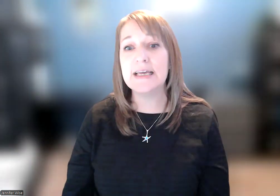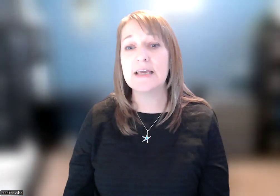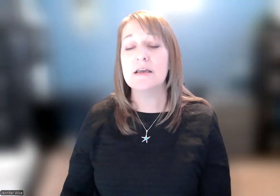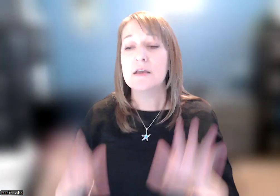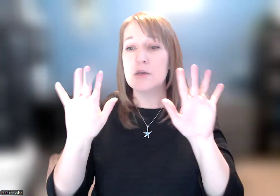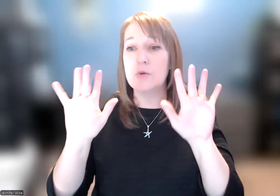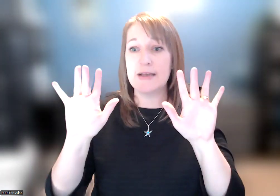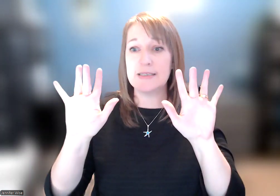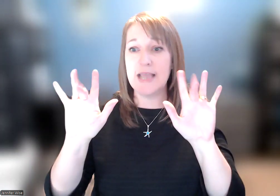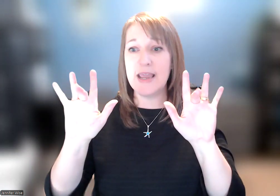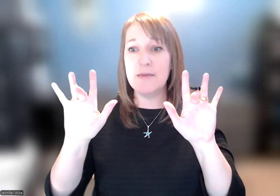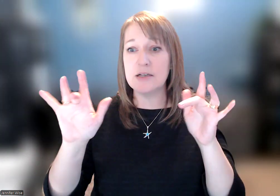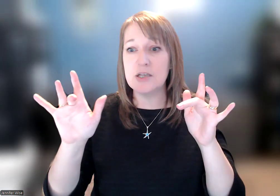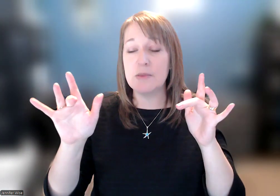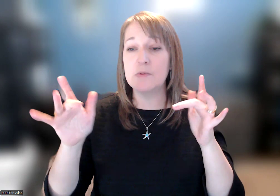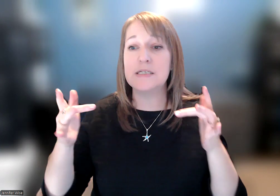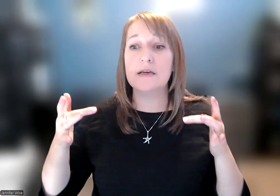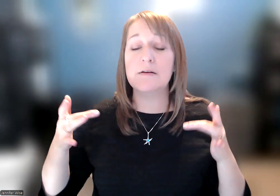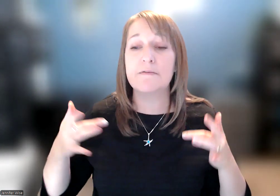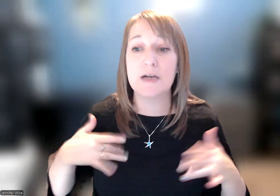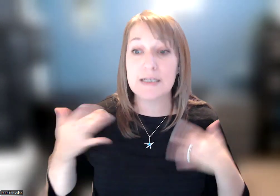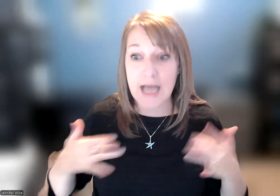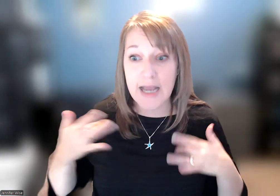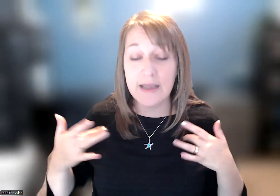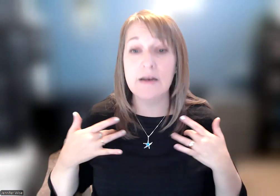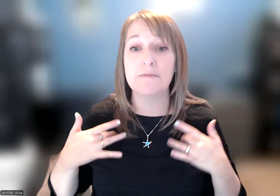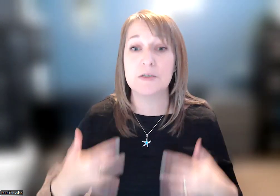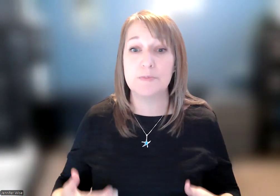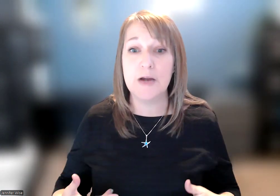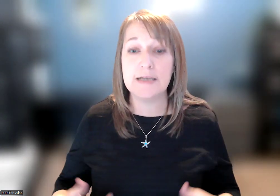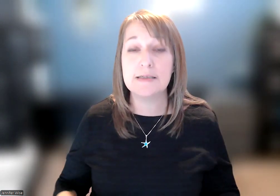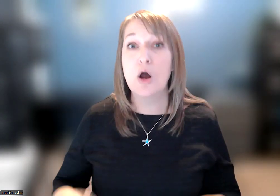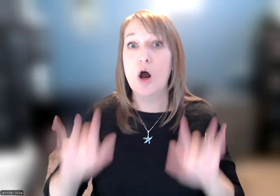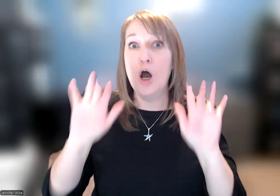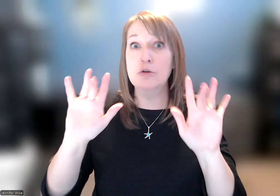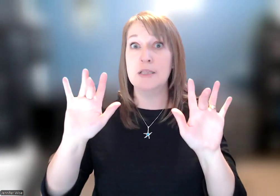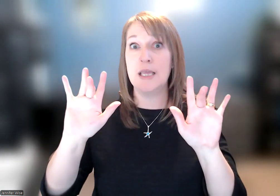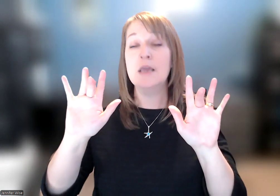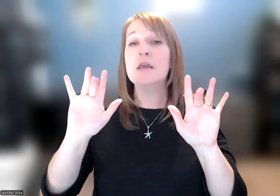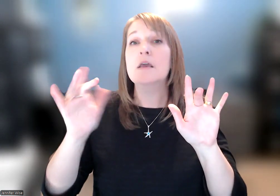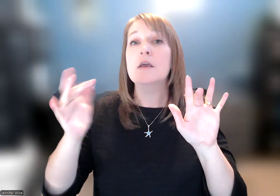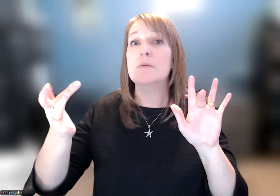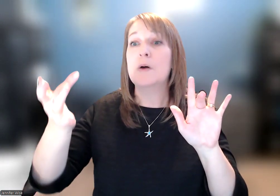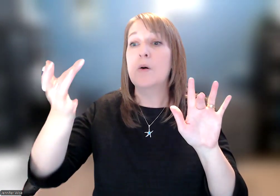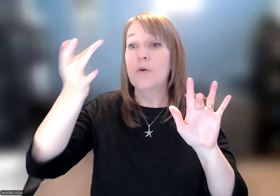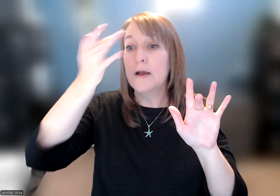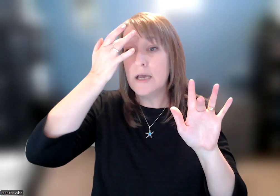Sick, you want that same hand shape that we did for excited and for depressed, only you put one hand